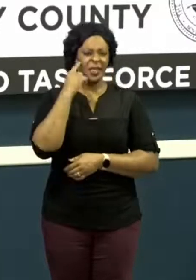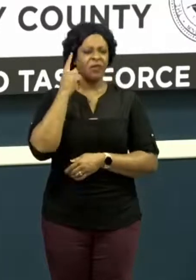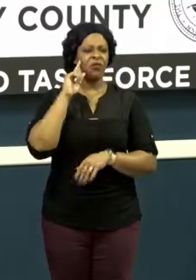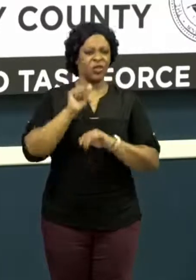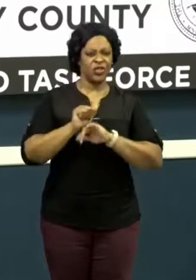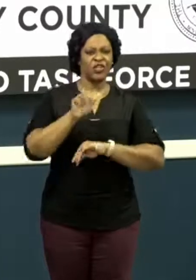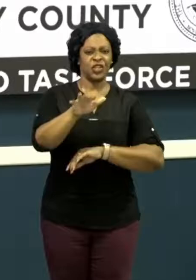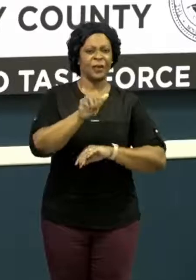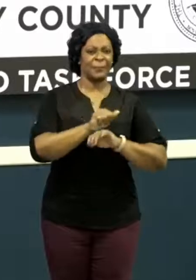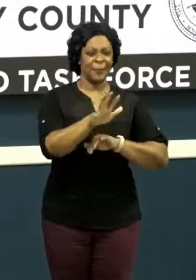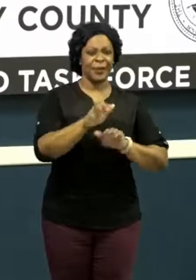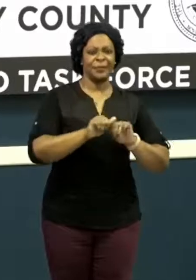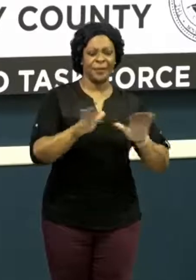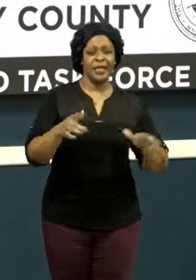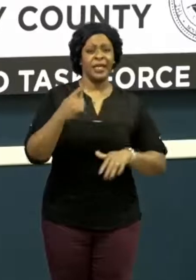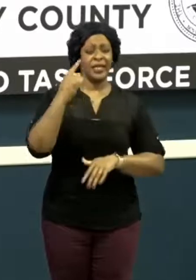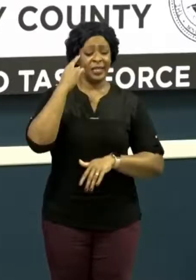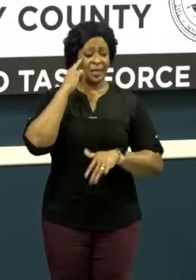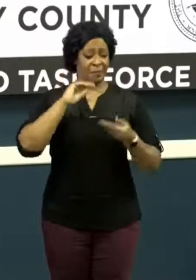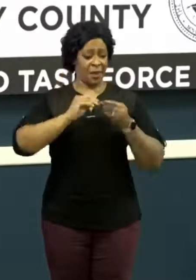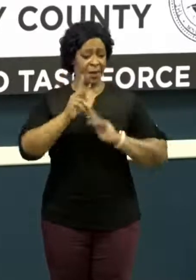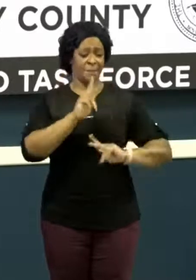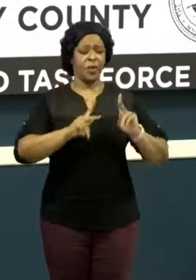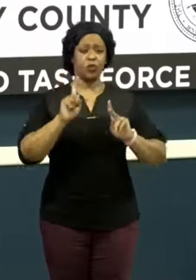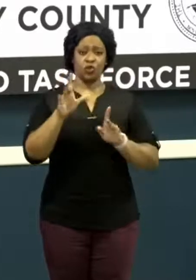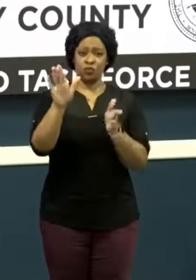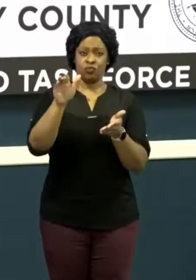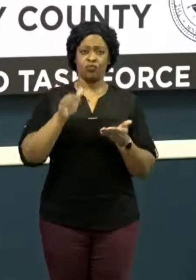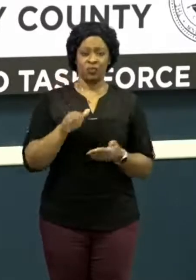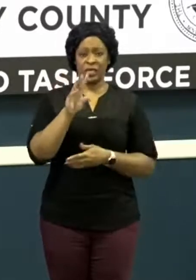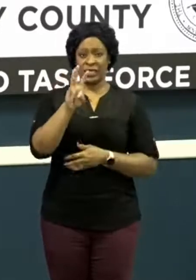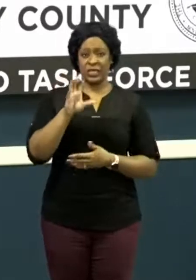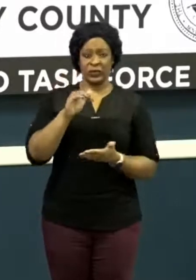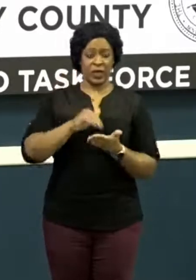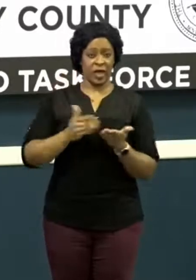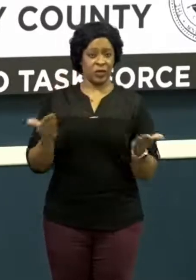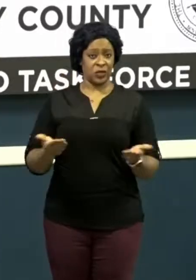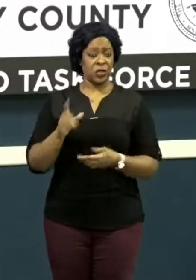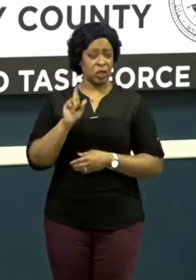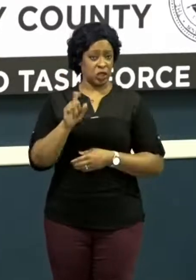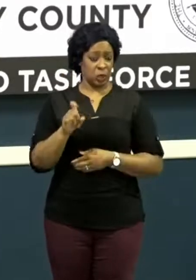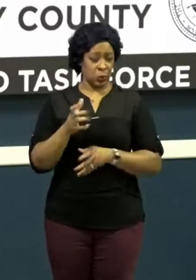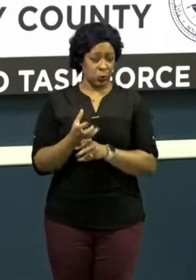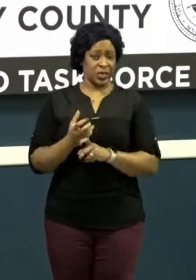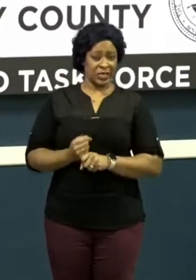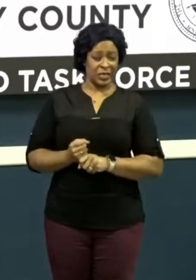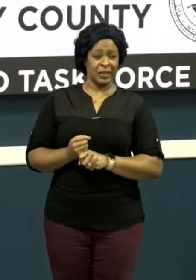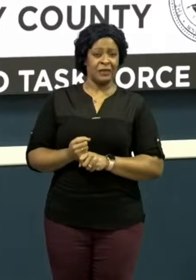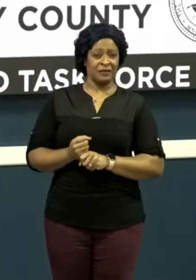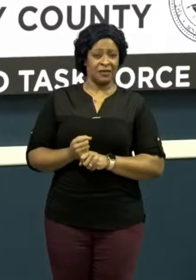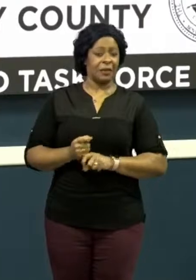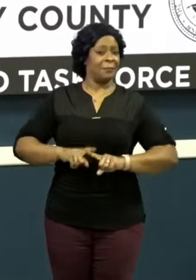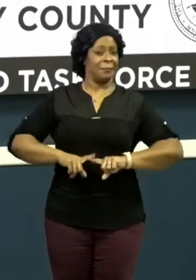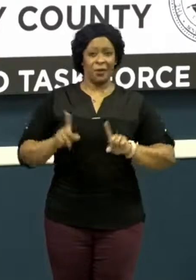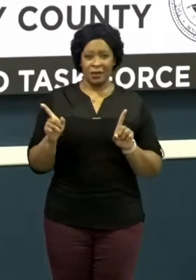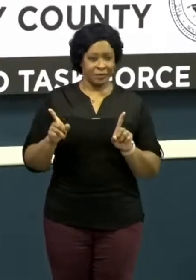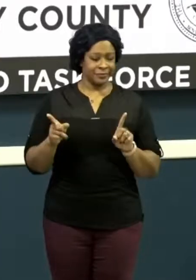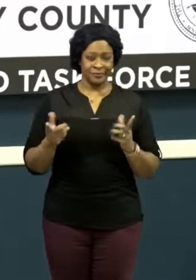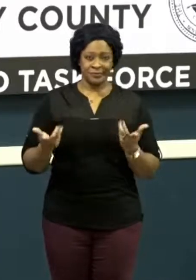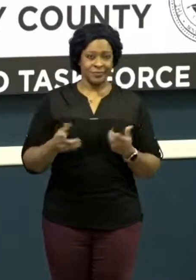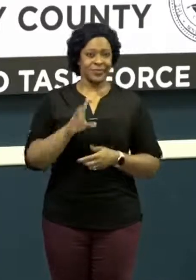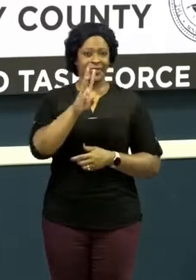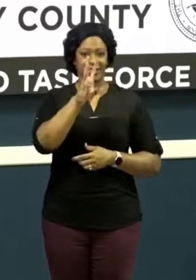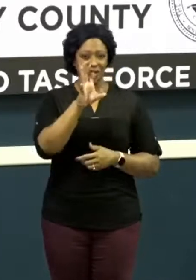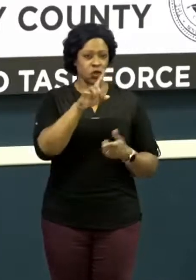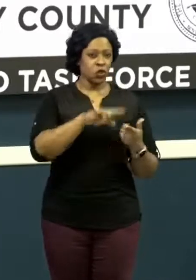shipment. You would expect by population we would get about 600 here in Memphis and Shelby County, but 600